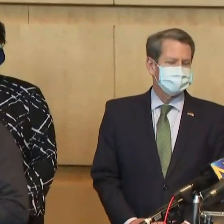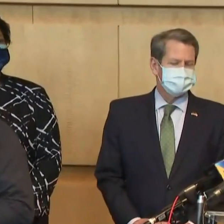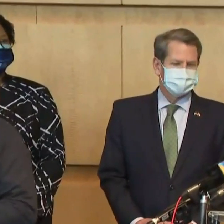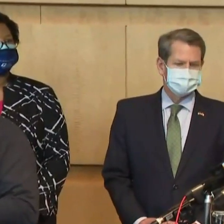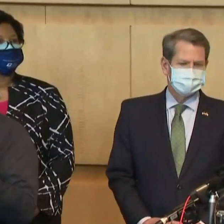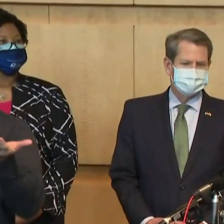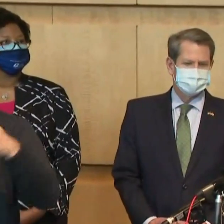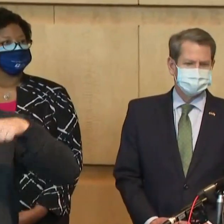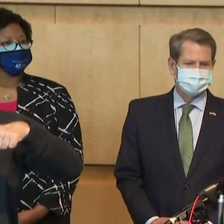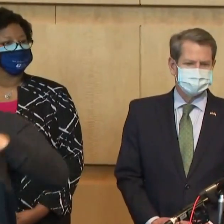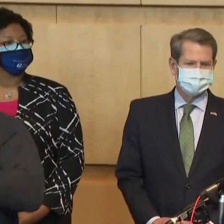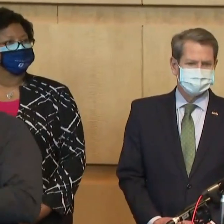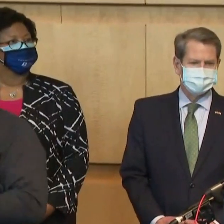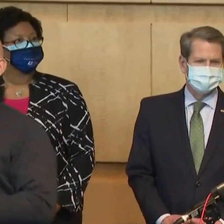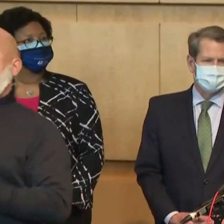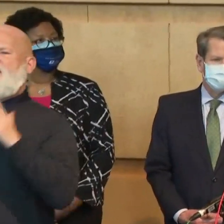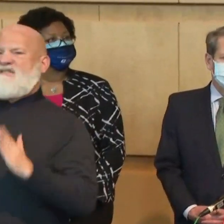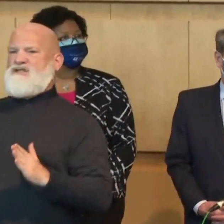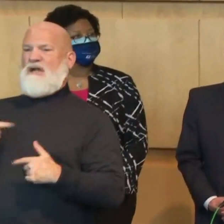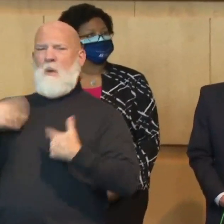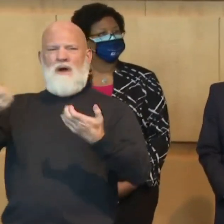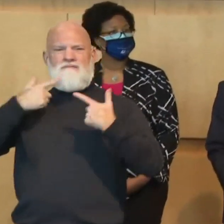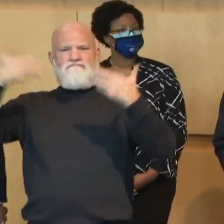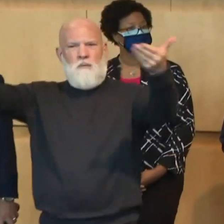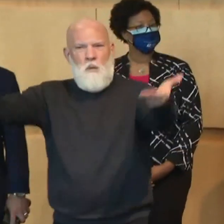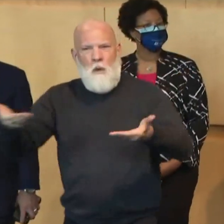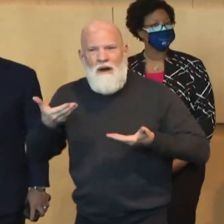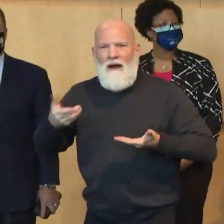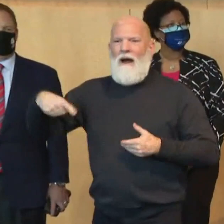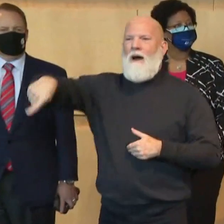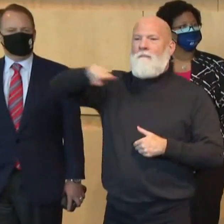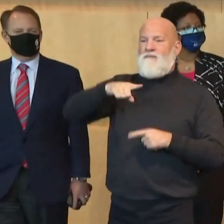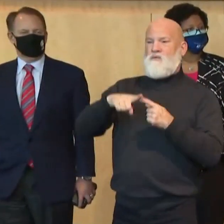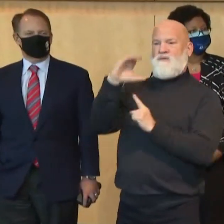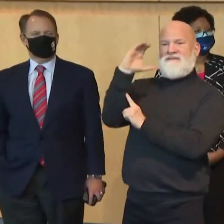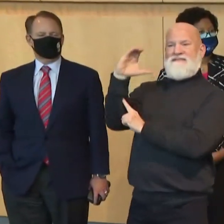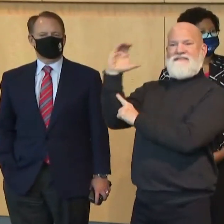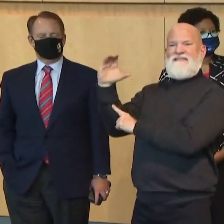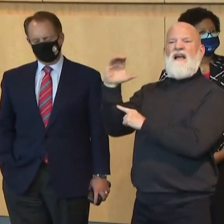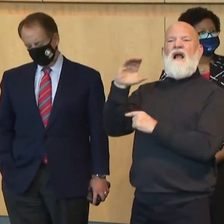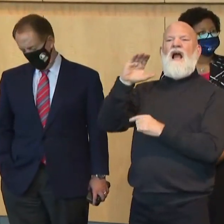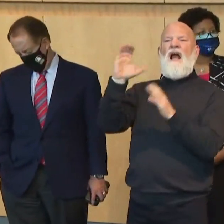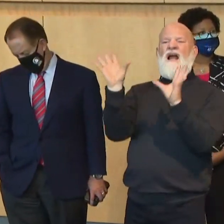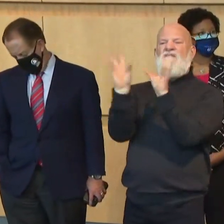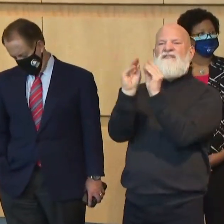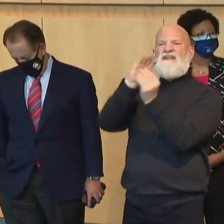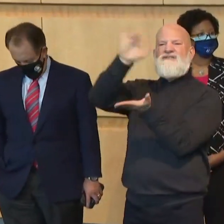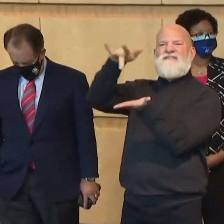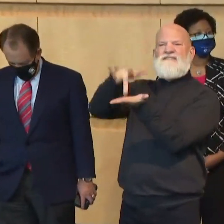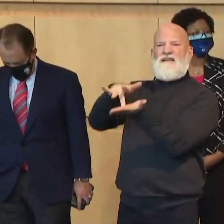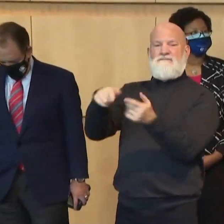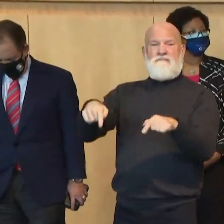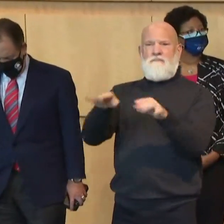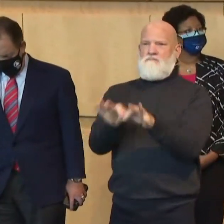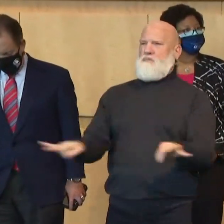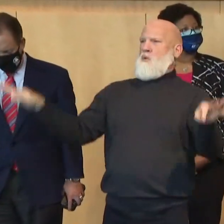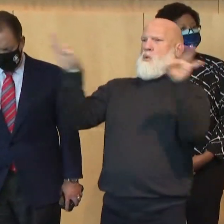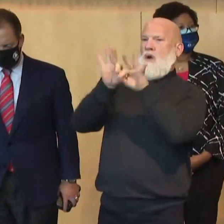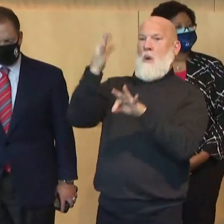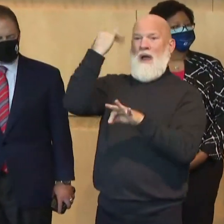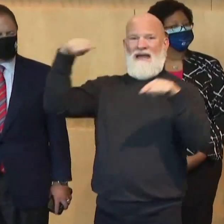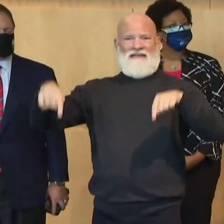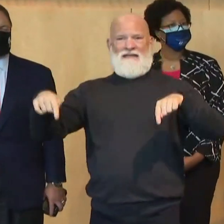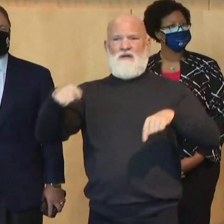welcome you to GICC. And this is important for us because, as you probably know, we